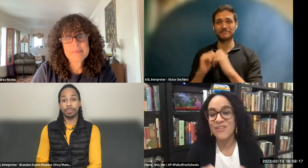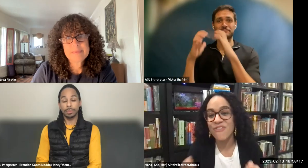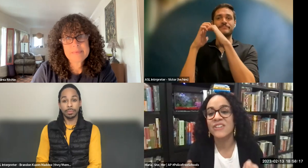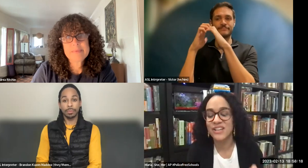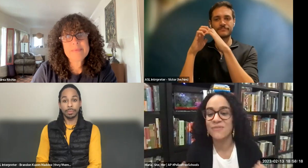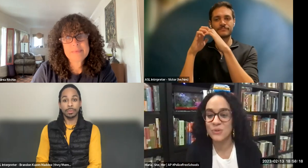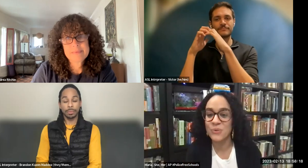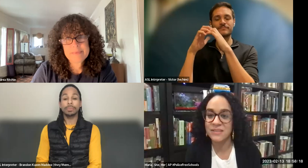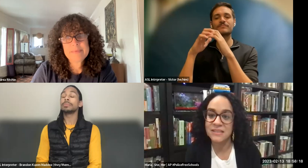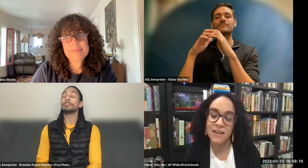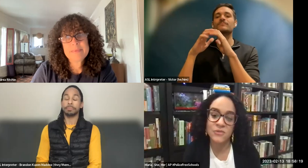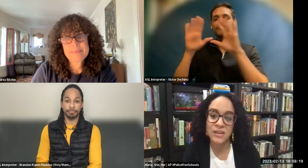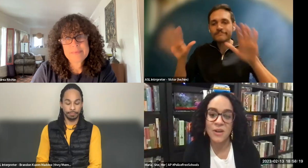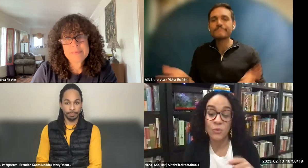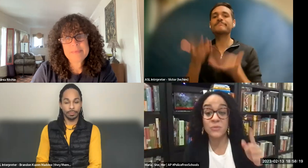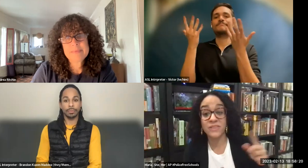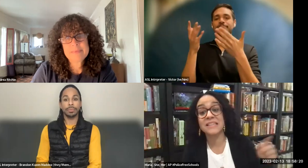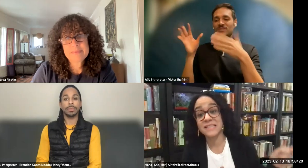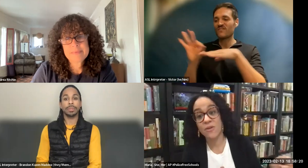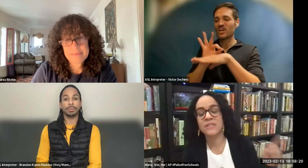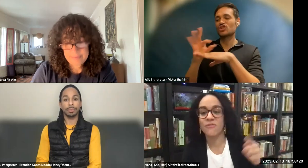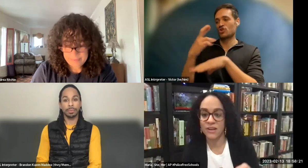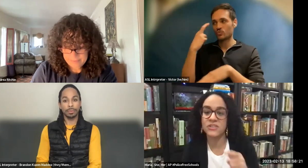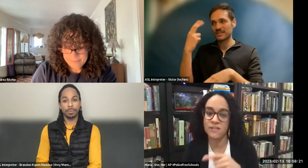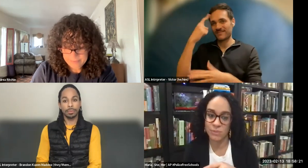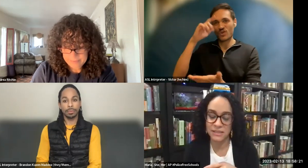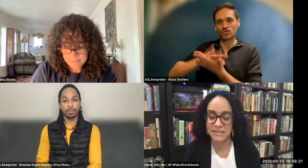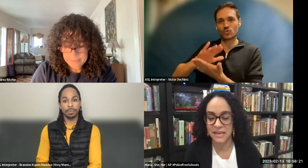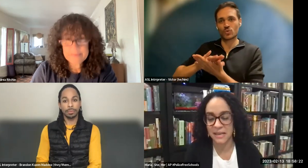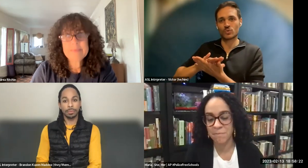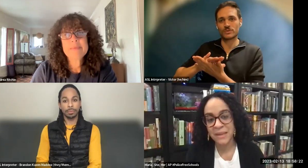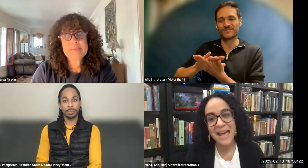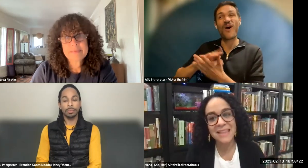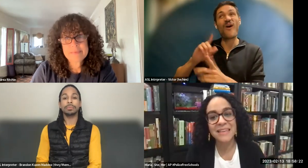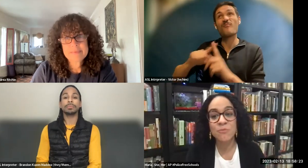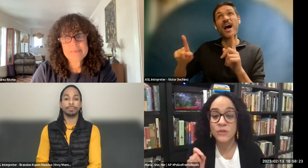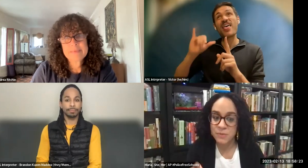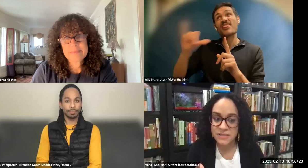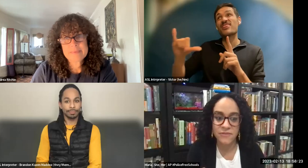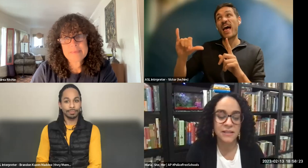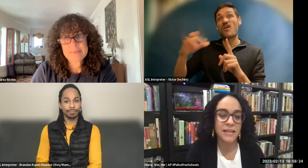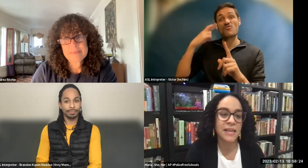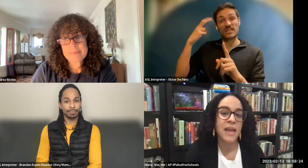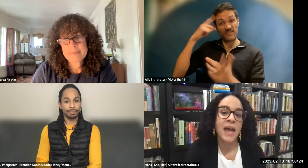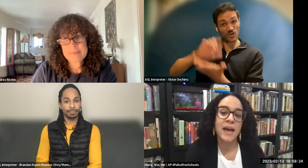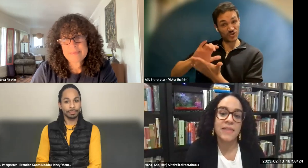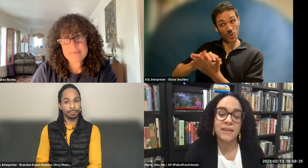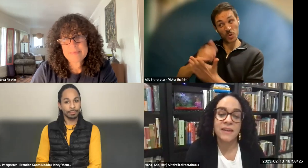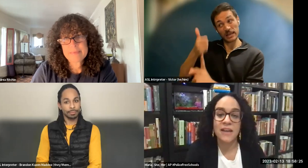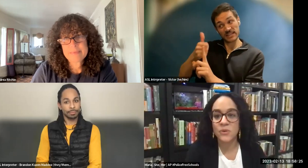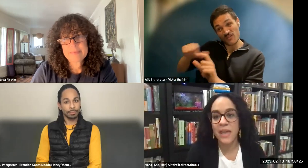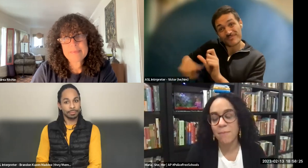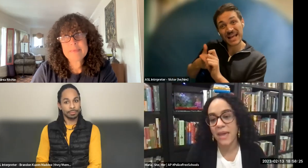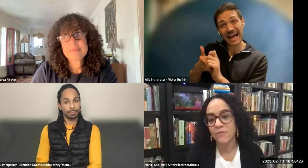uprooting the function of schools in this country, which within itself is a function of policing. I think more specifically,